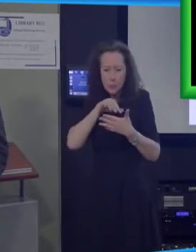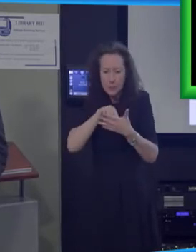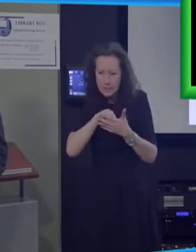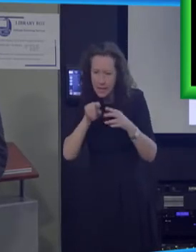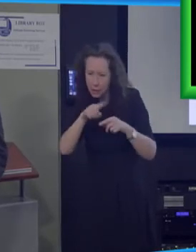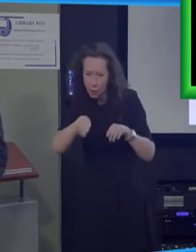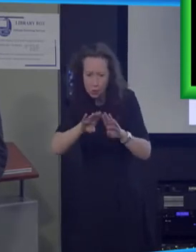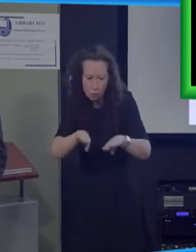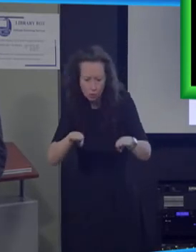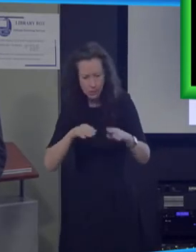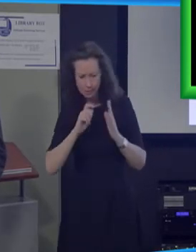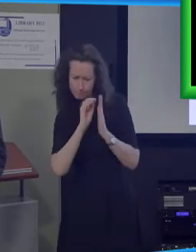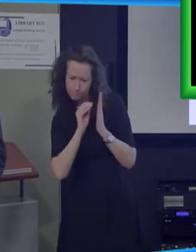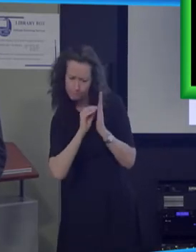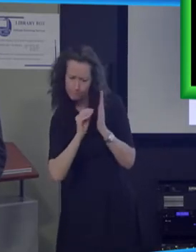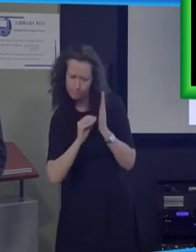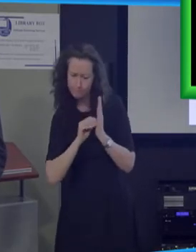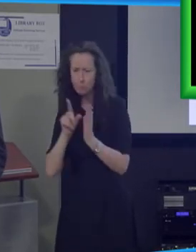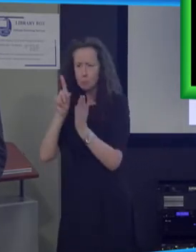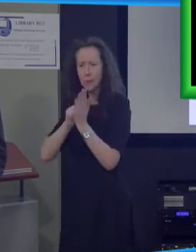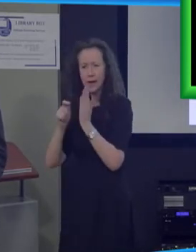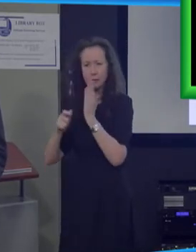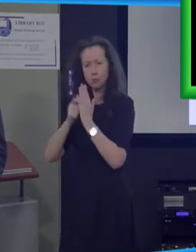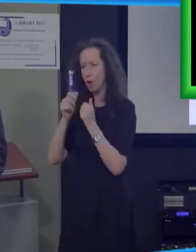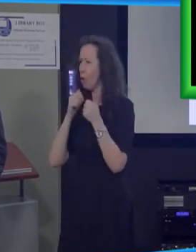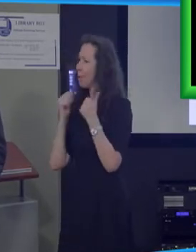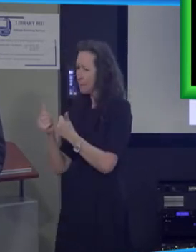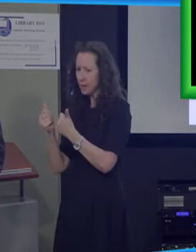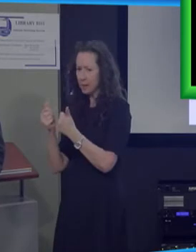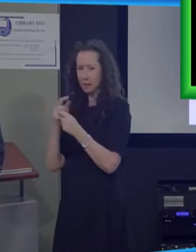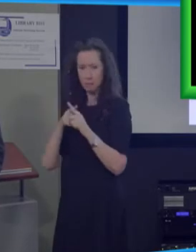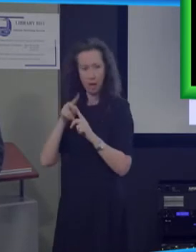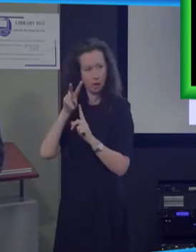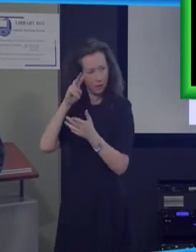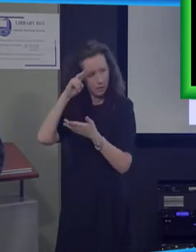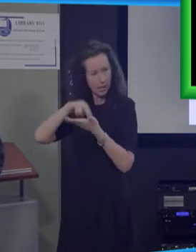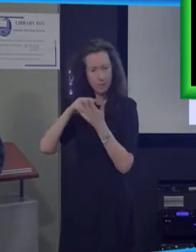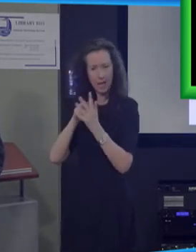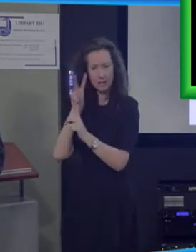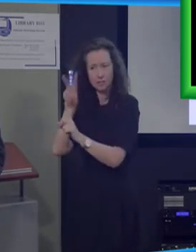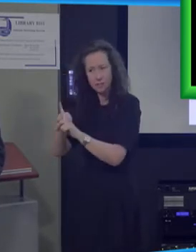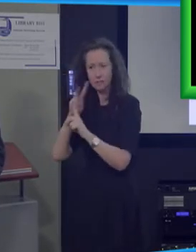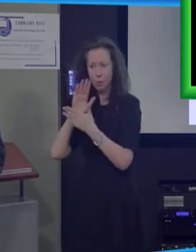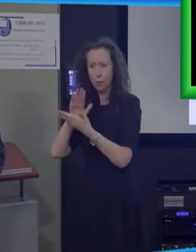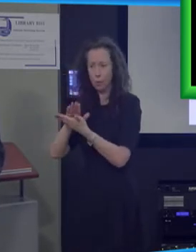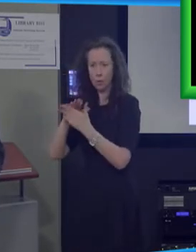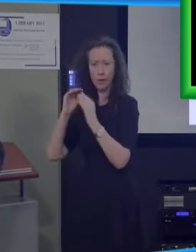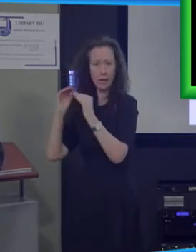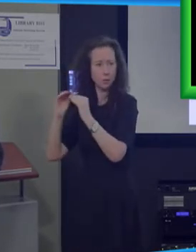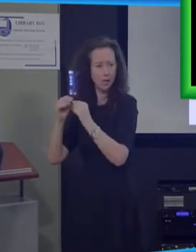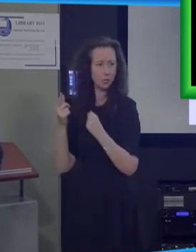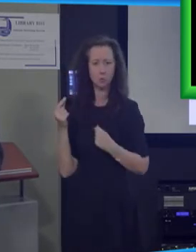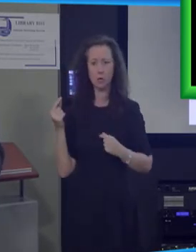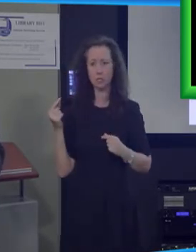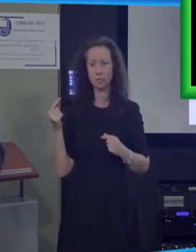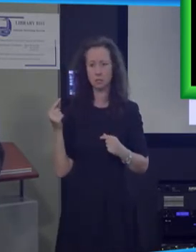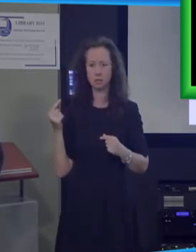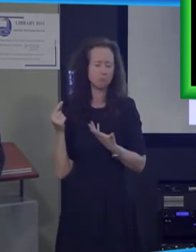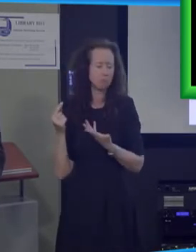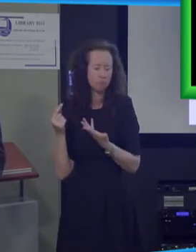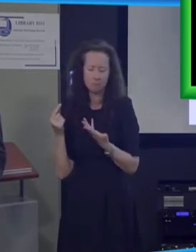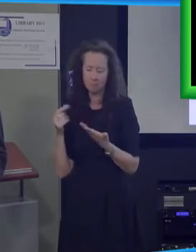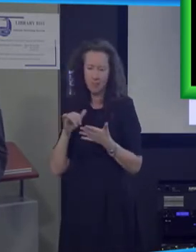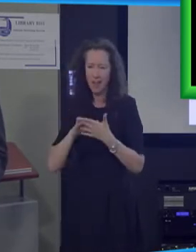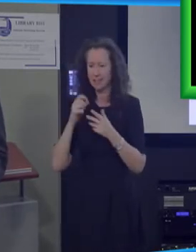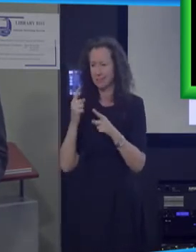of interesting. It doesn't have really clear instructional implication or educational implications. It's typical of a large